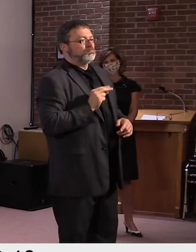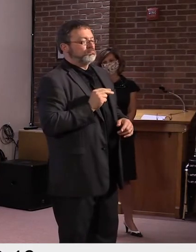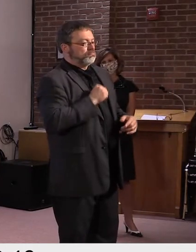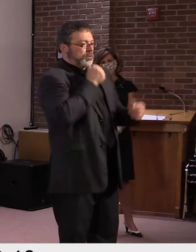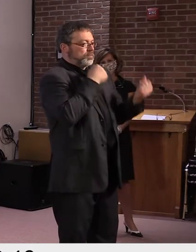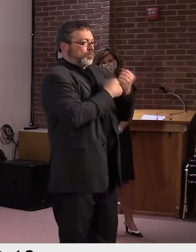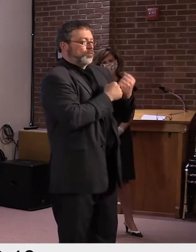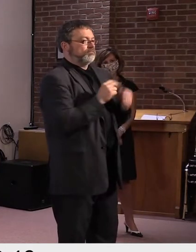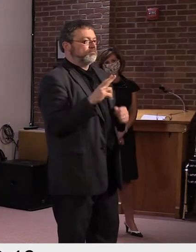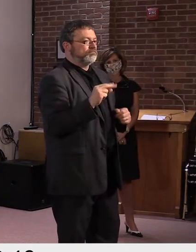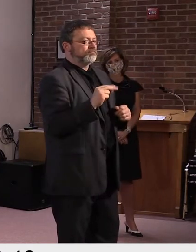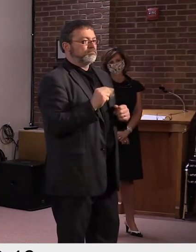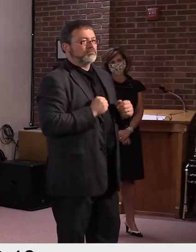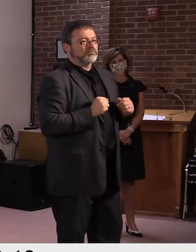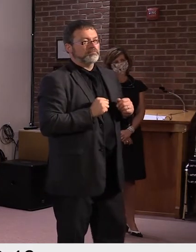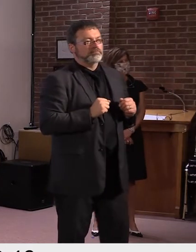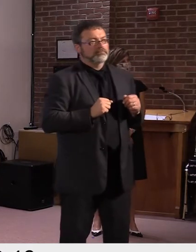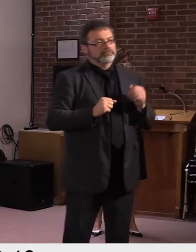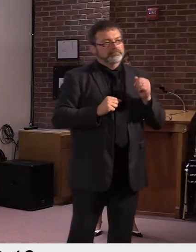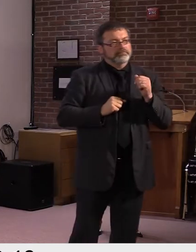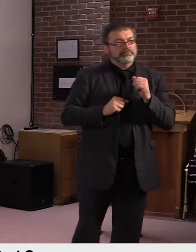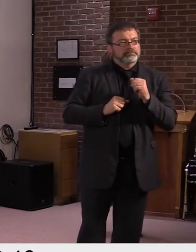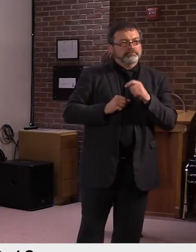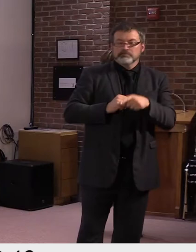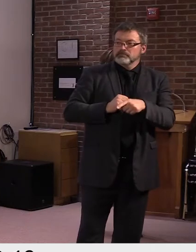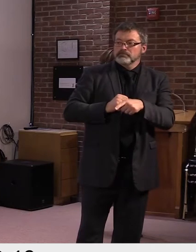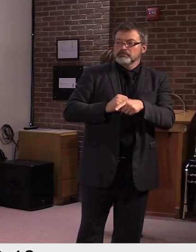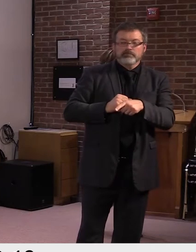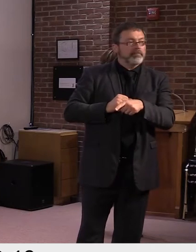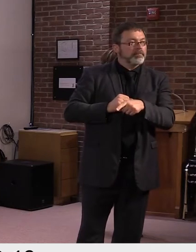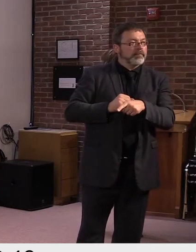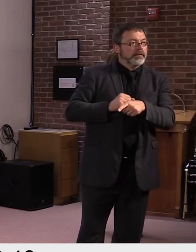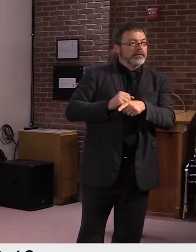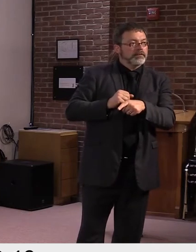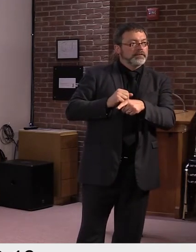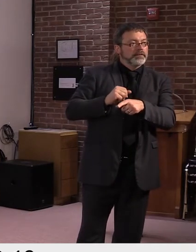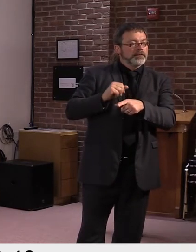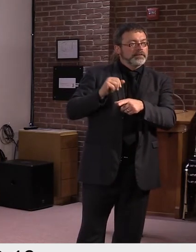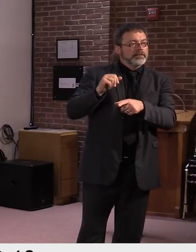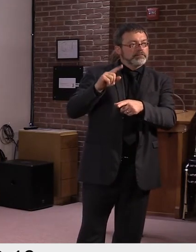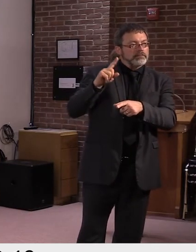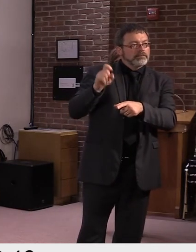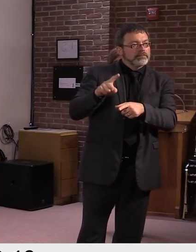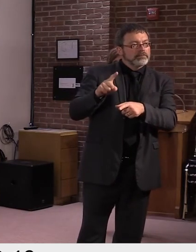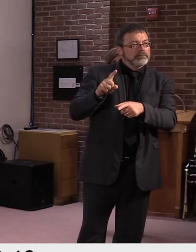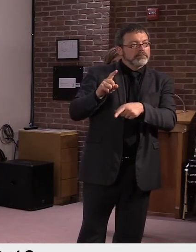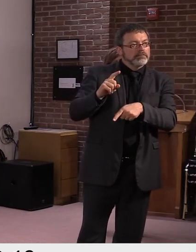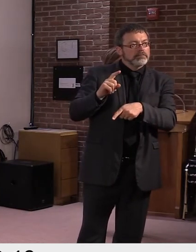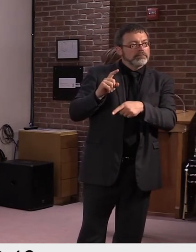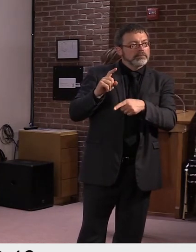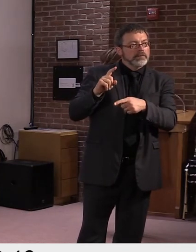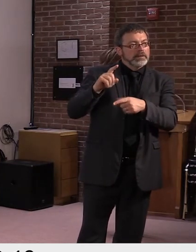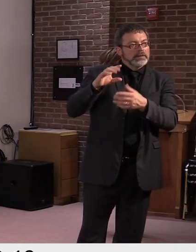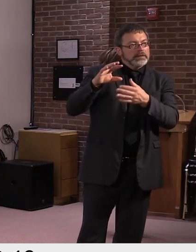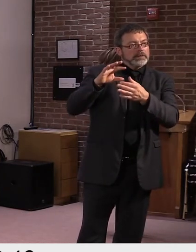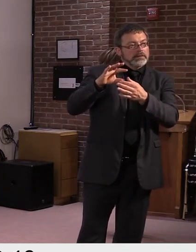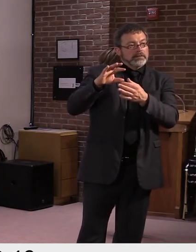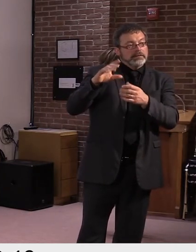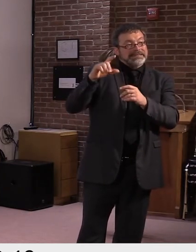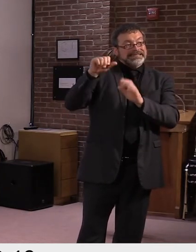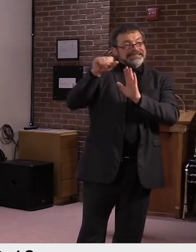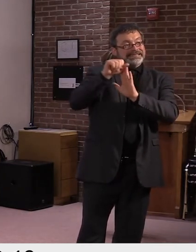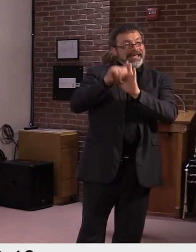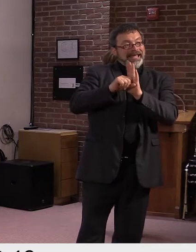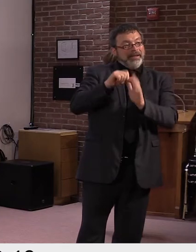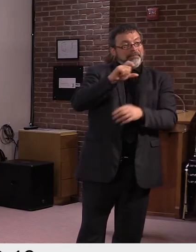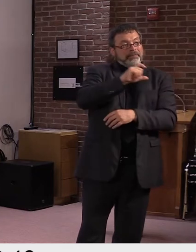And as a follow-up to Commissioner Sterling, the state police used to have a policy about prohibiting political